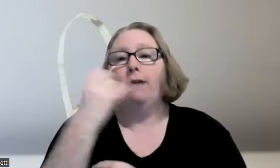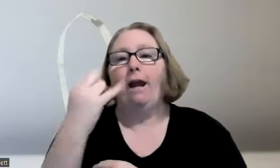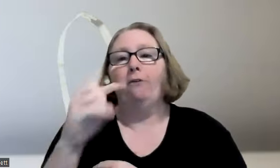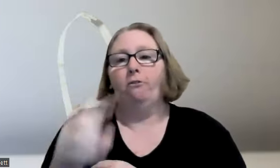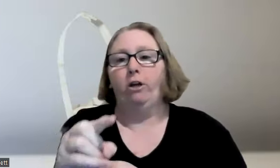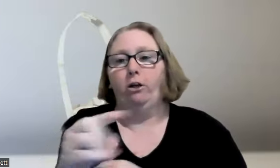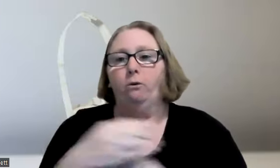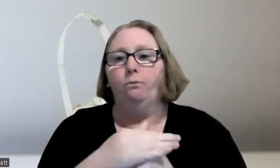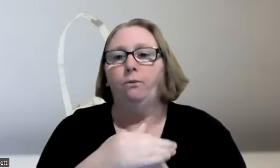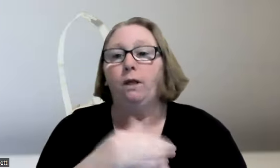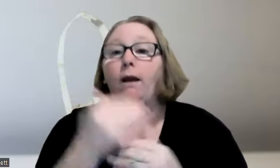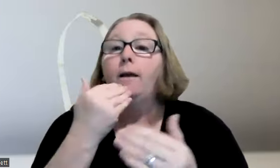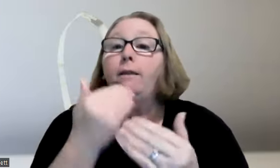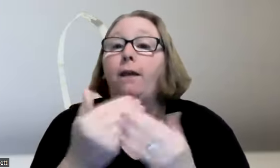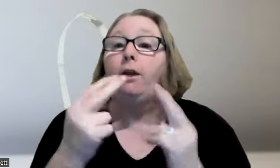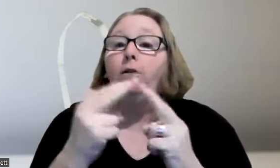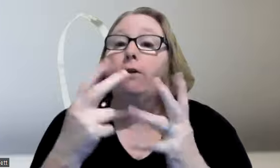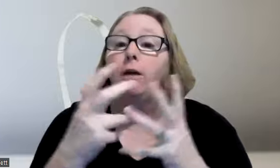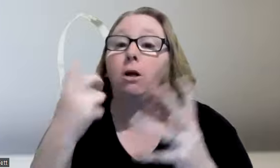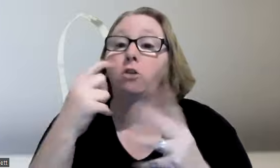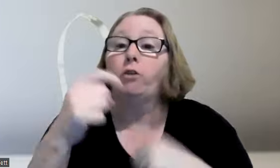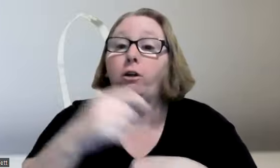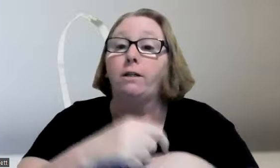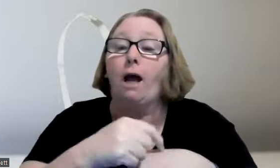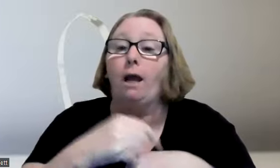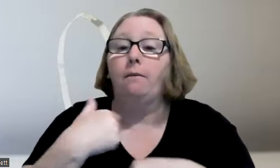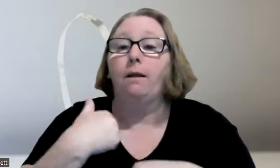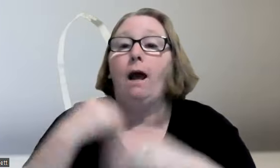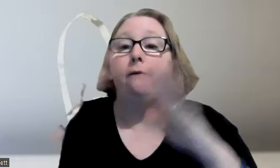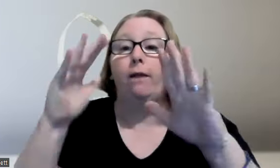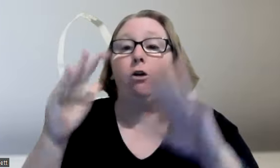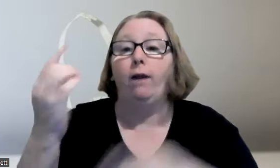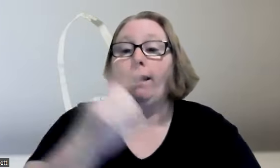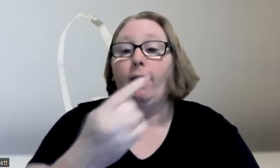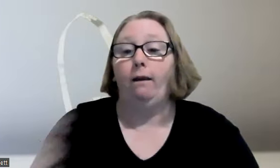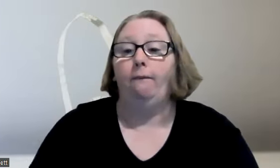and for you. Thank you very much for your time and have a great day.